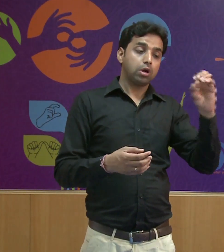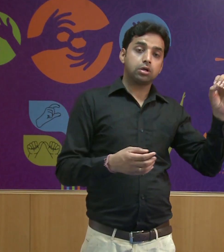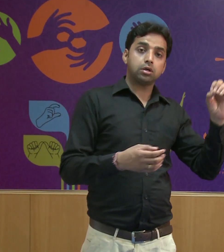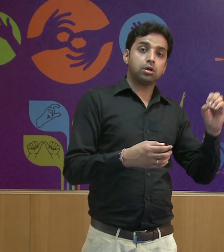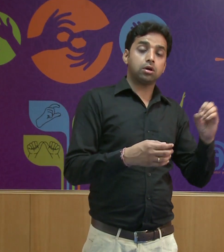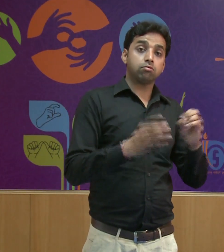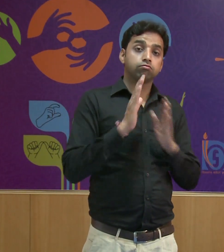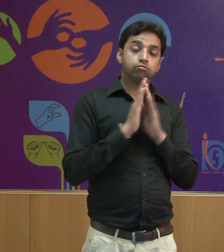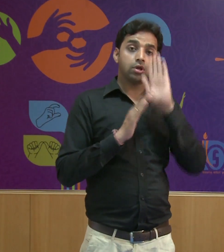in Bangkok,